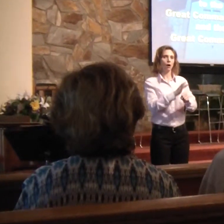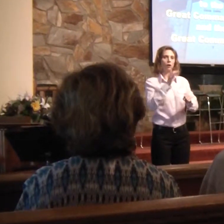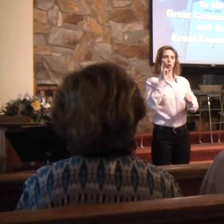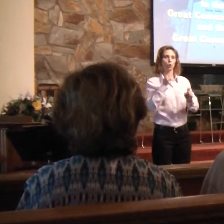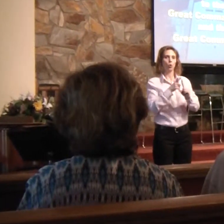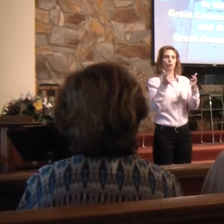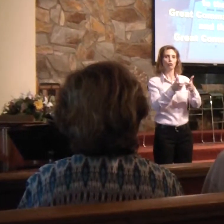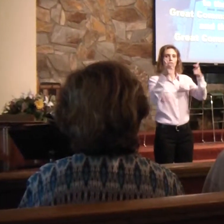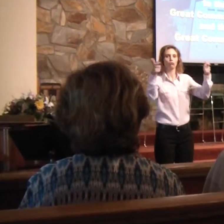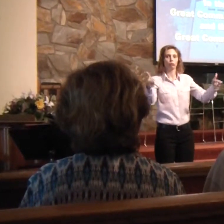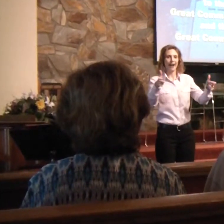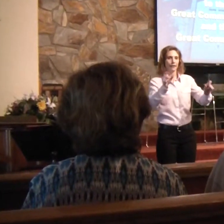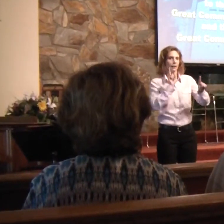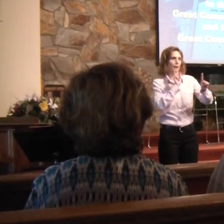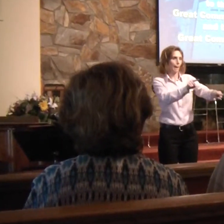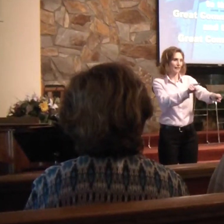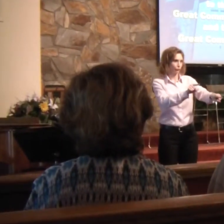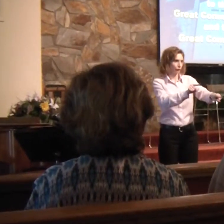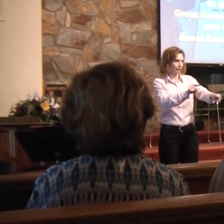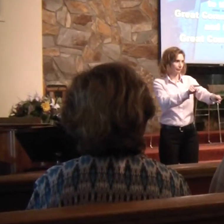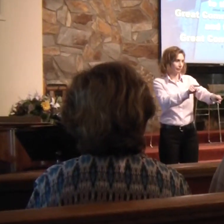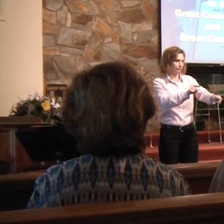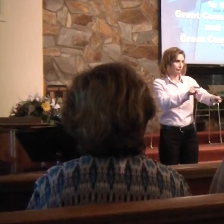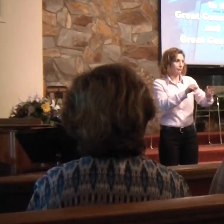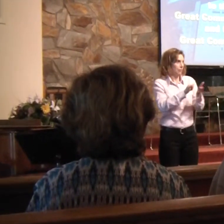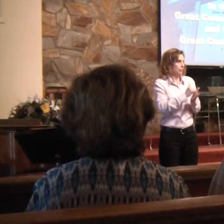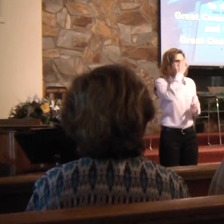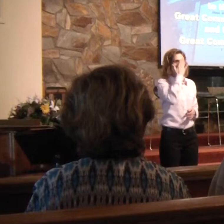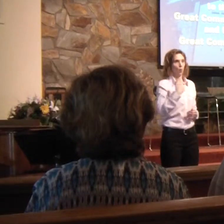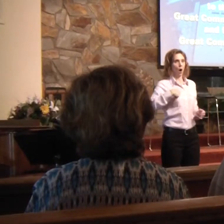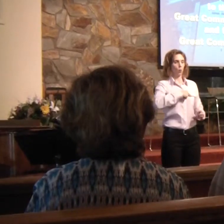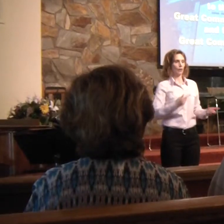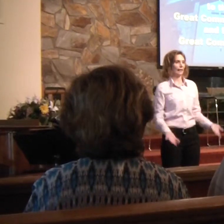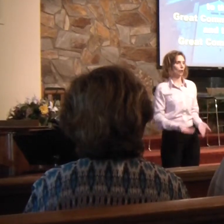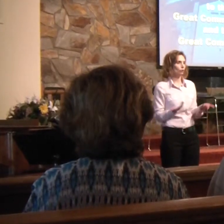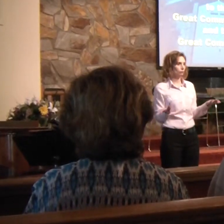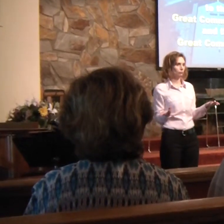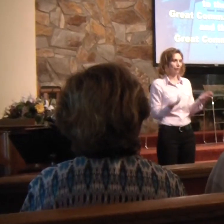Commission. That's why we are here.